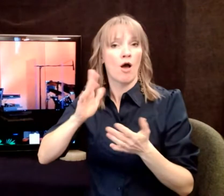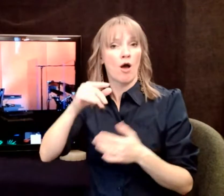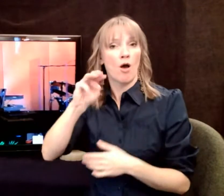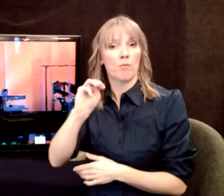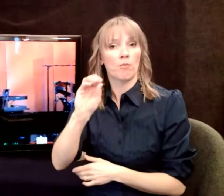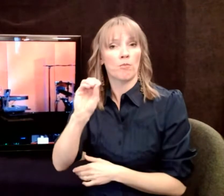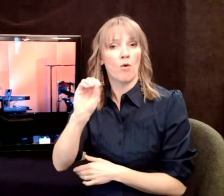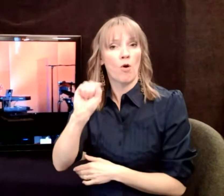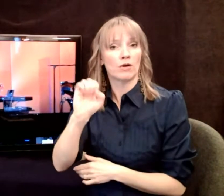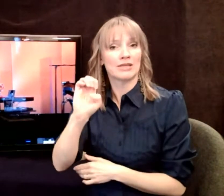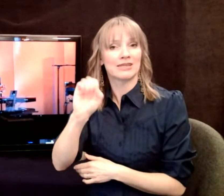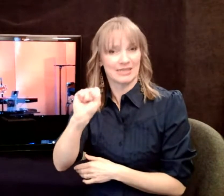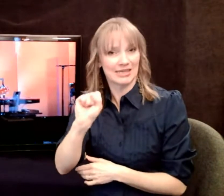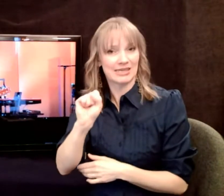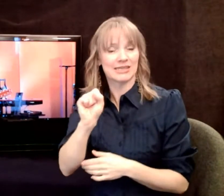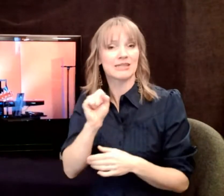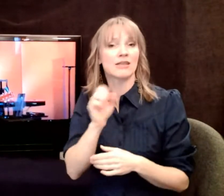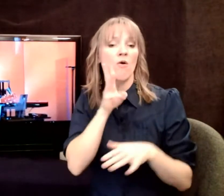in two.